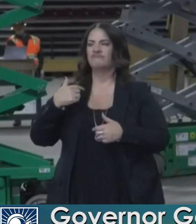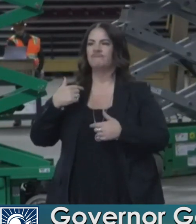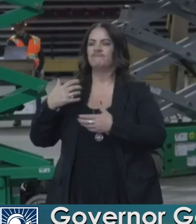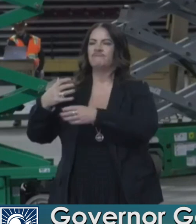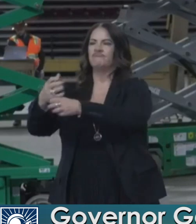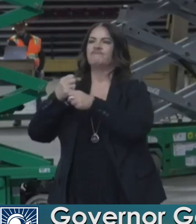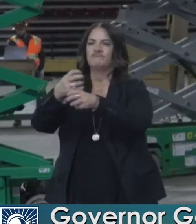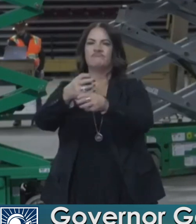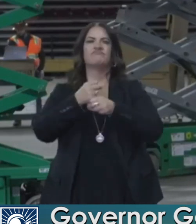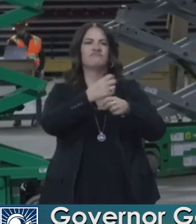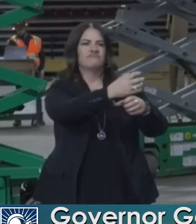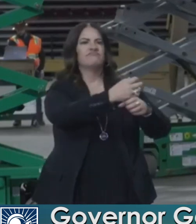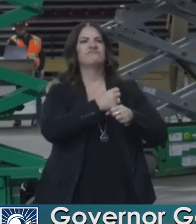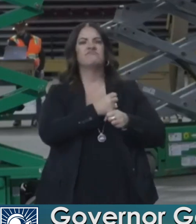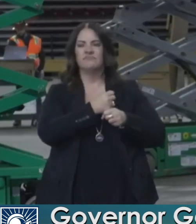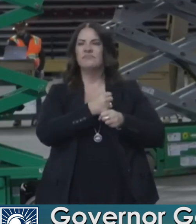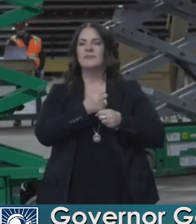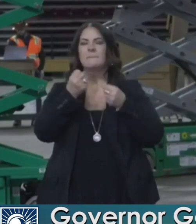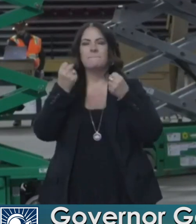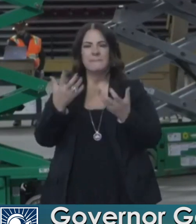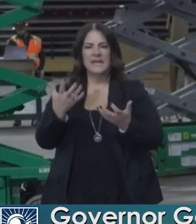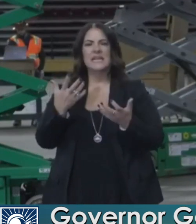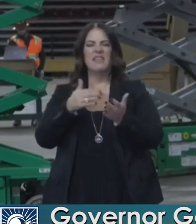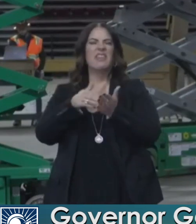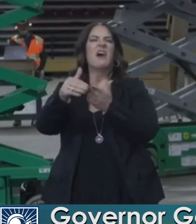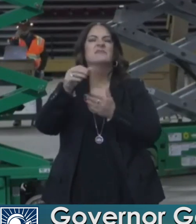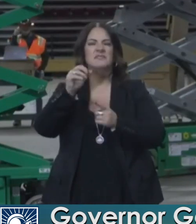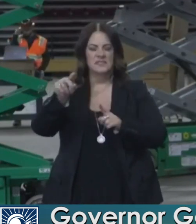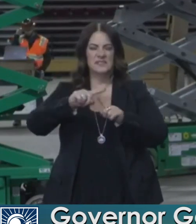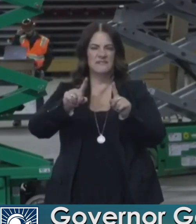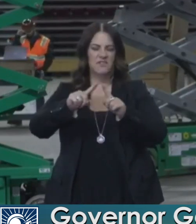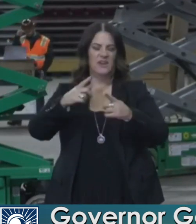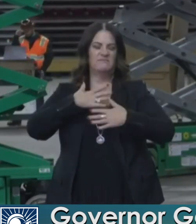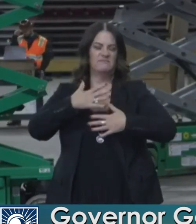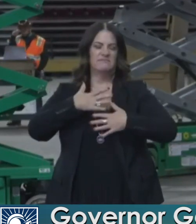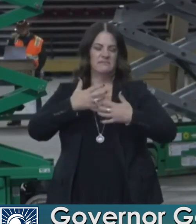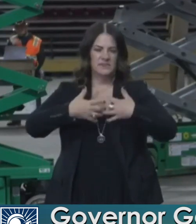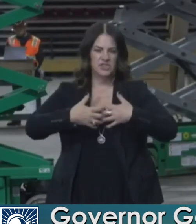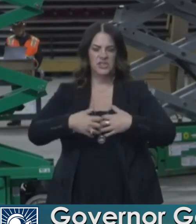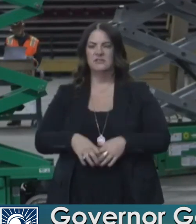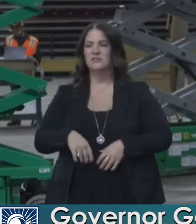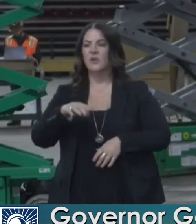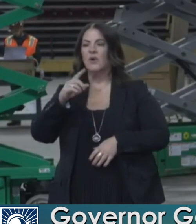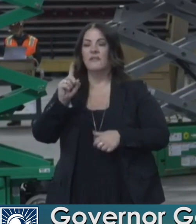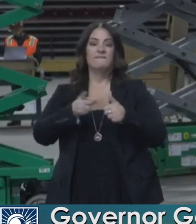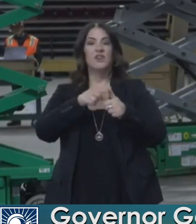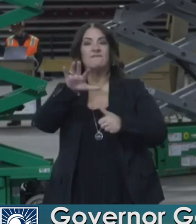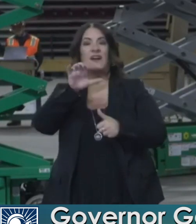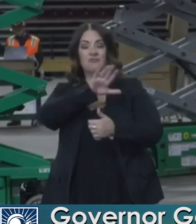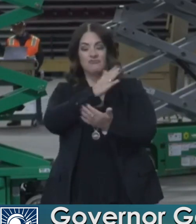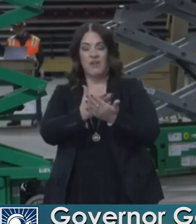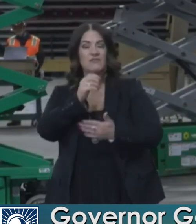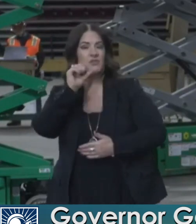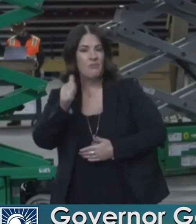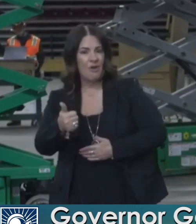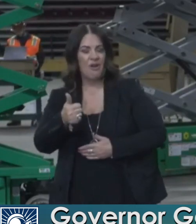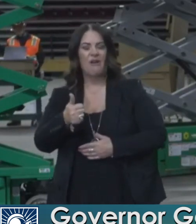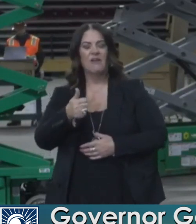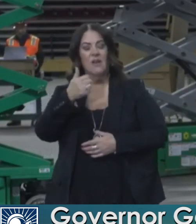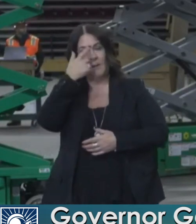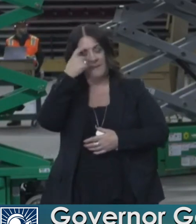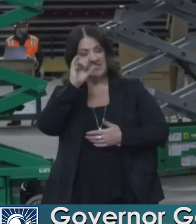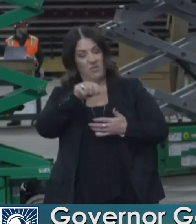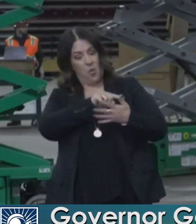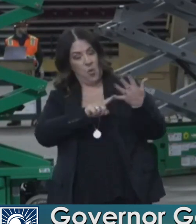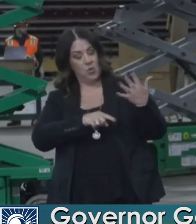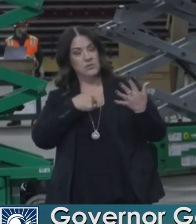thousands of additional ventilators, the first 500 arriving as early as tomorrow, for all of those reasons. And the